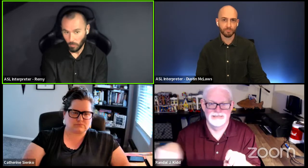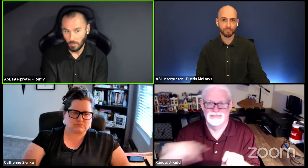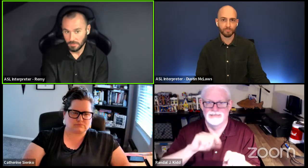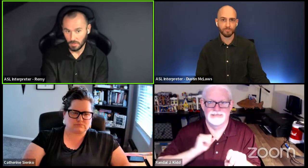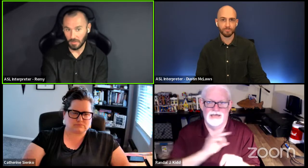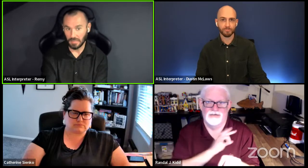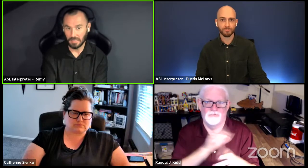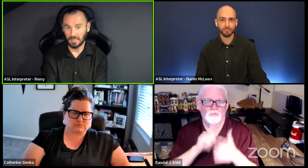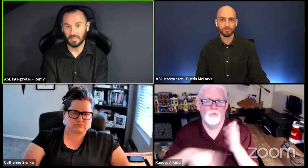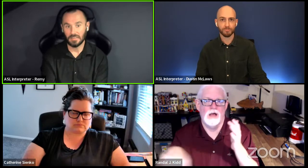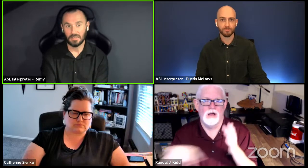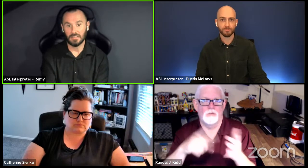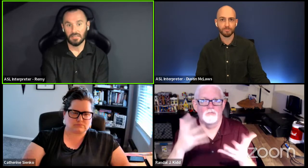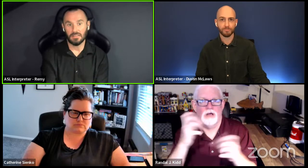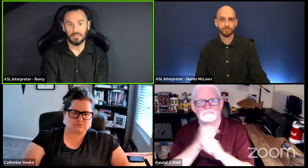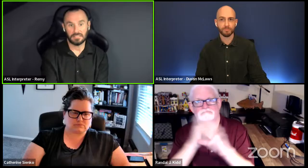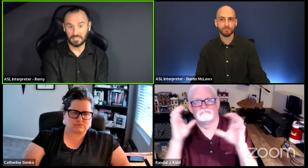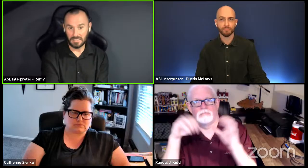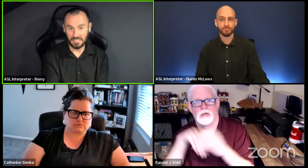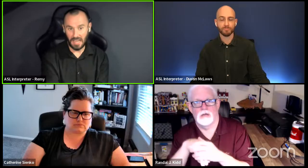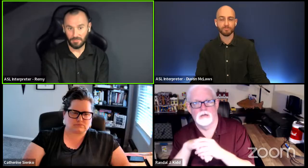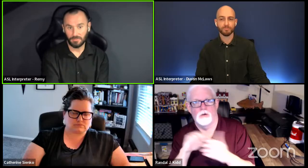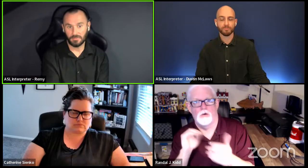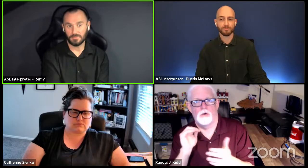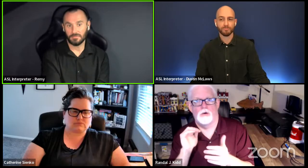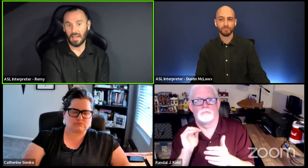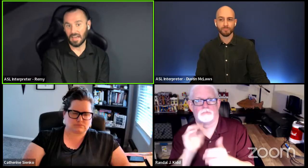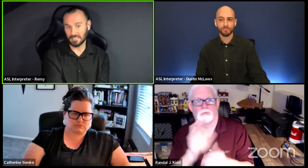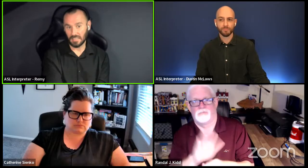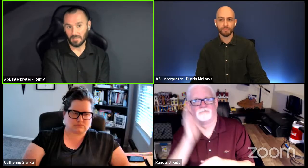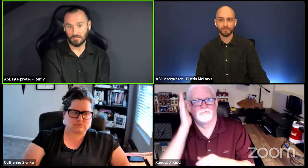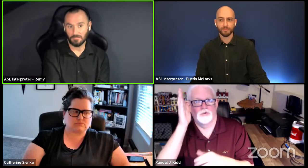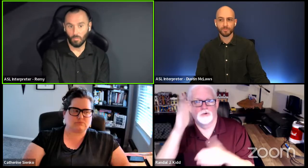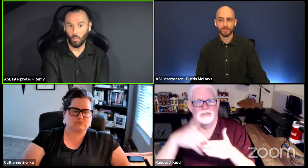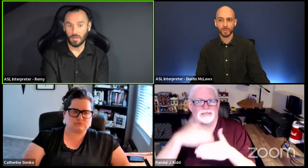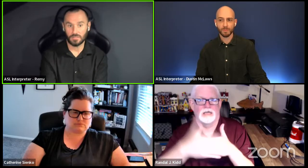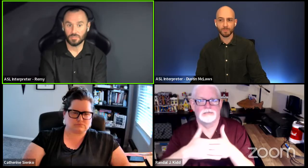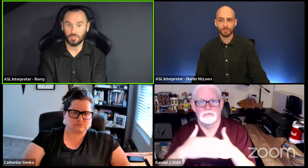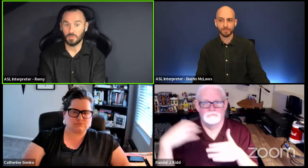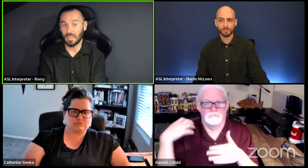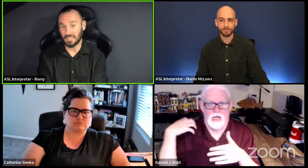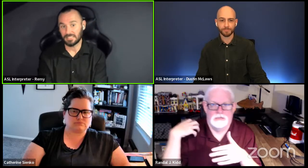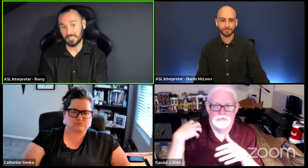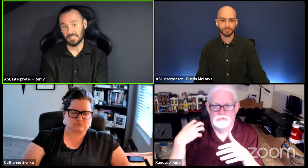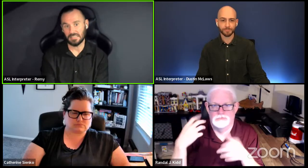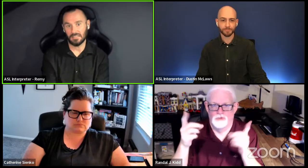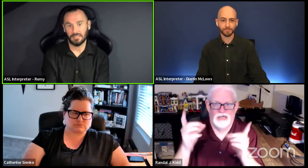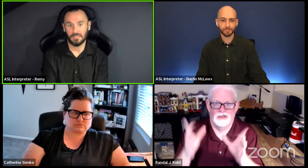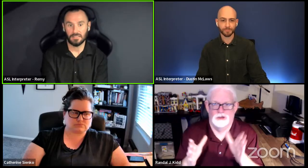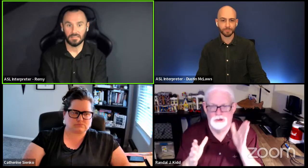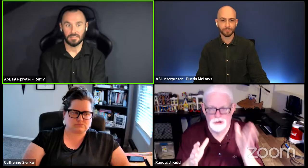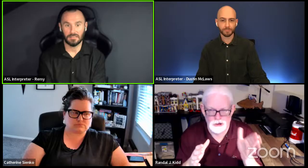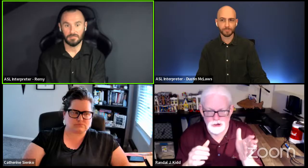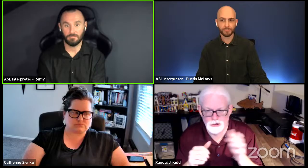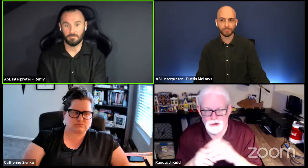can be an informal survey sent to the staff asking what do they